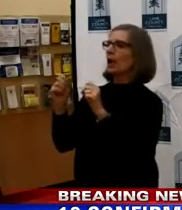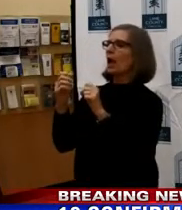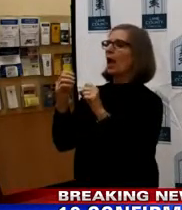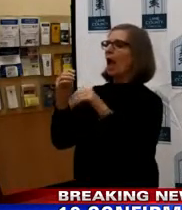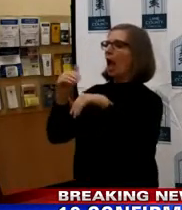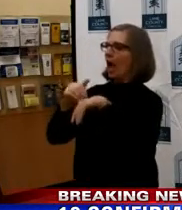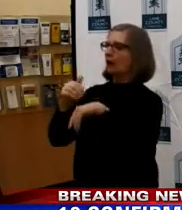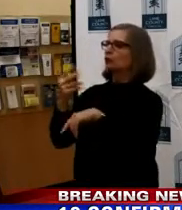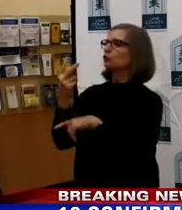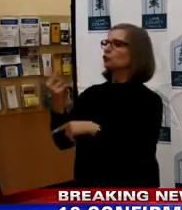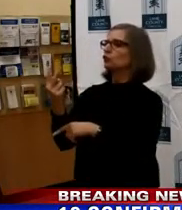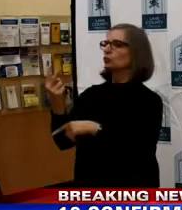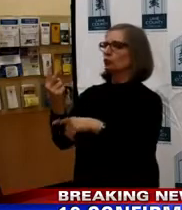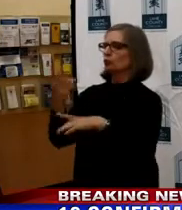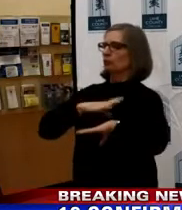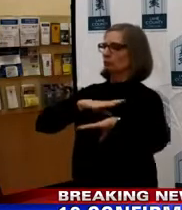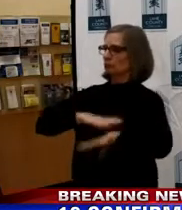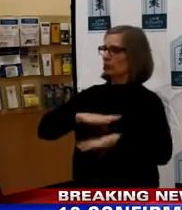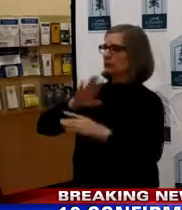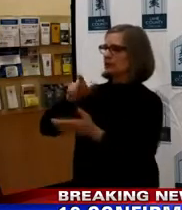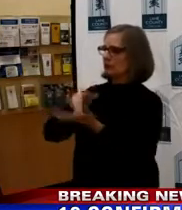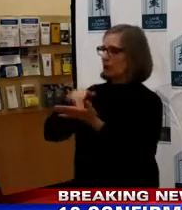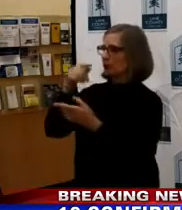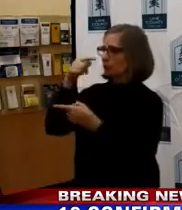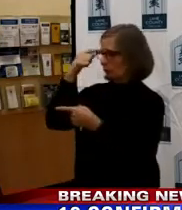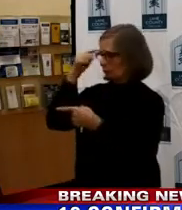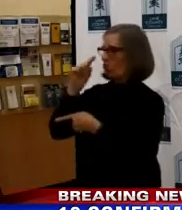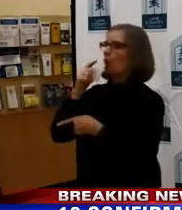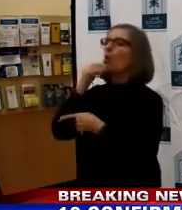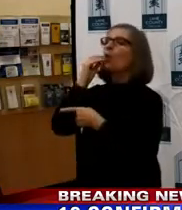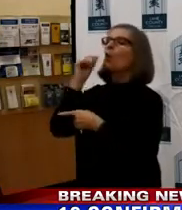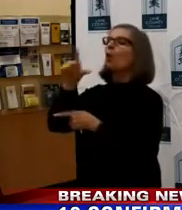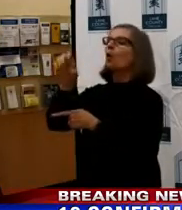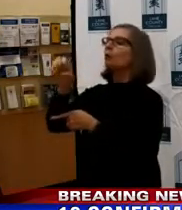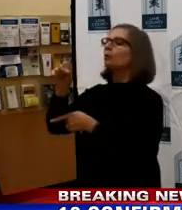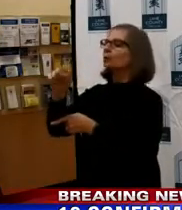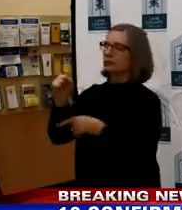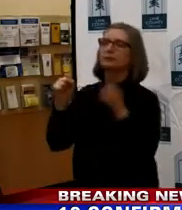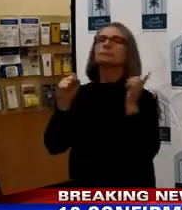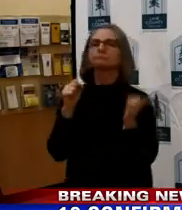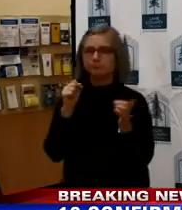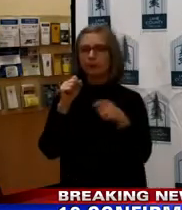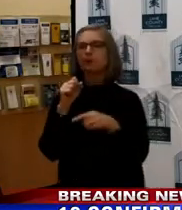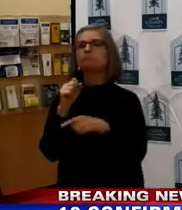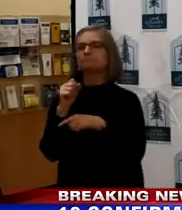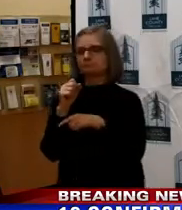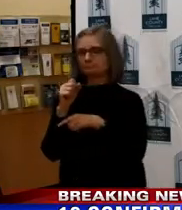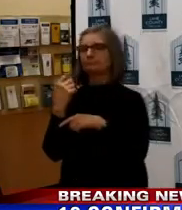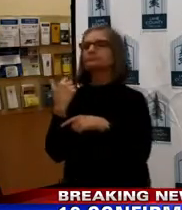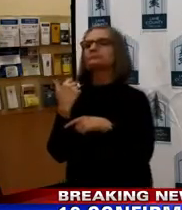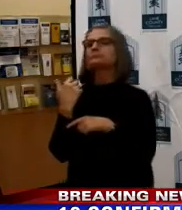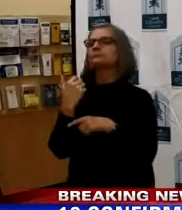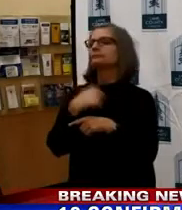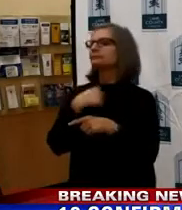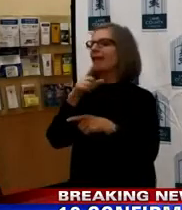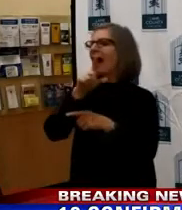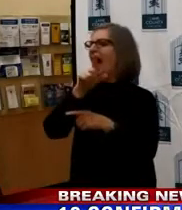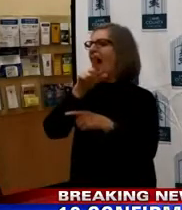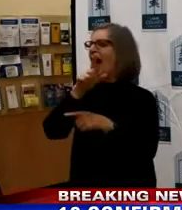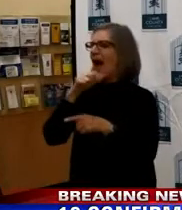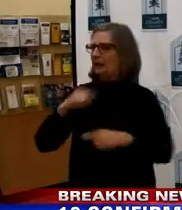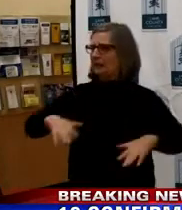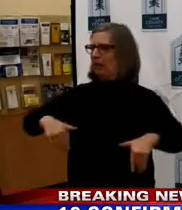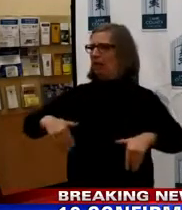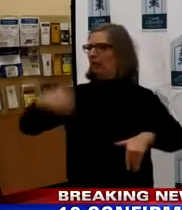we doing to address security at the 2 respite centers for the unhoused? And I'll have to get back to you on